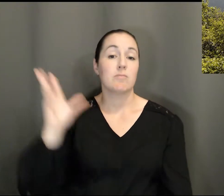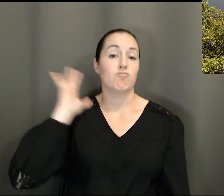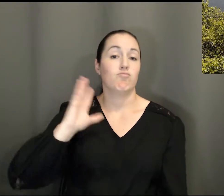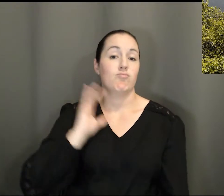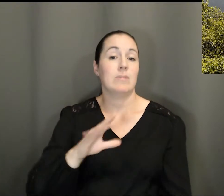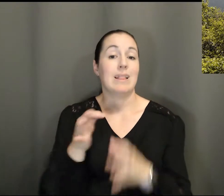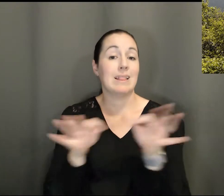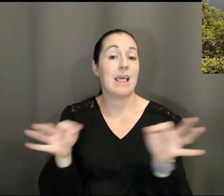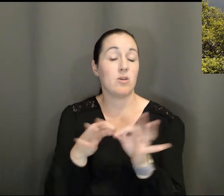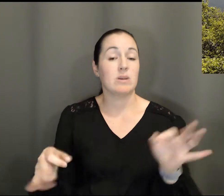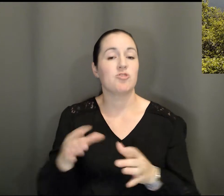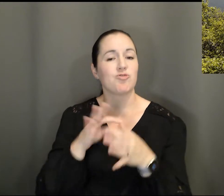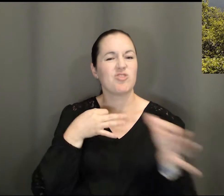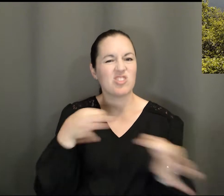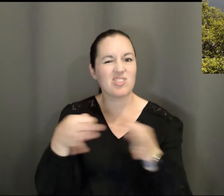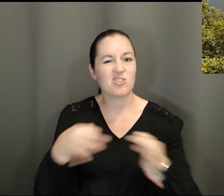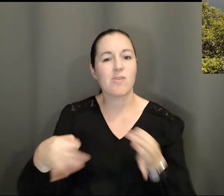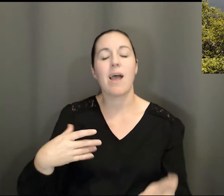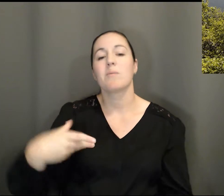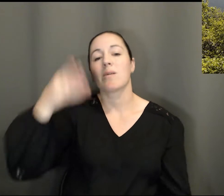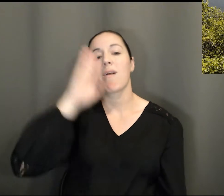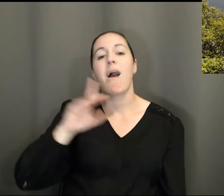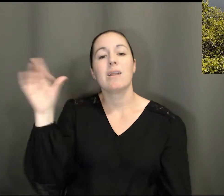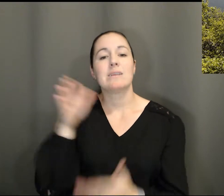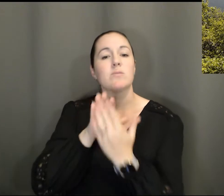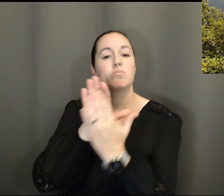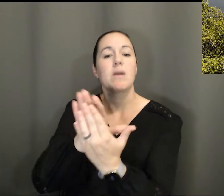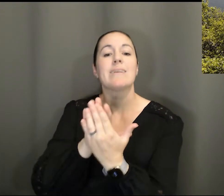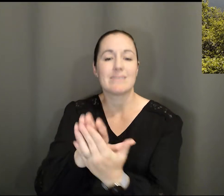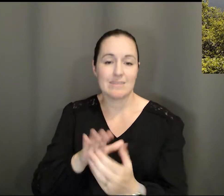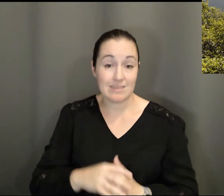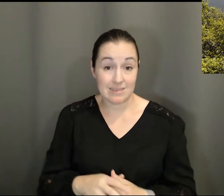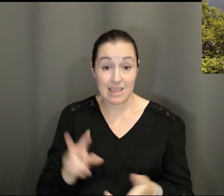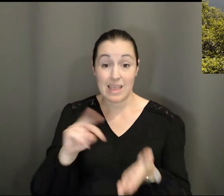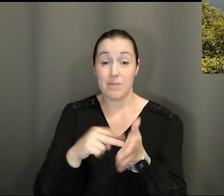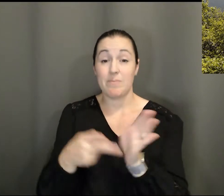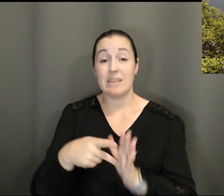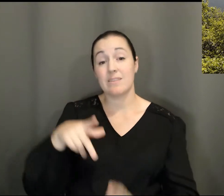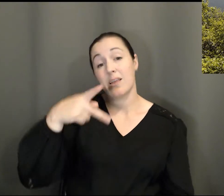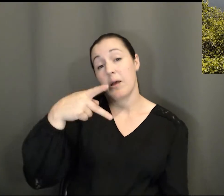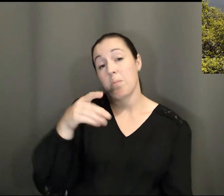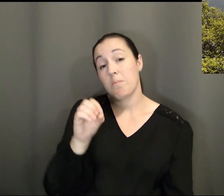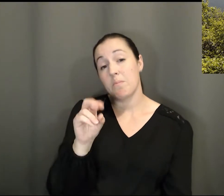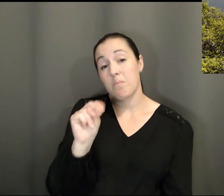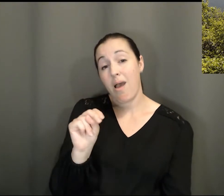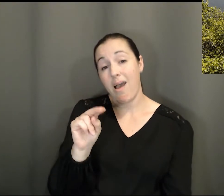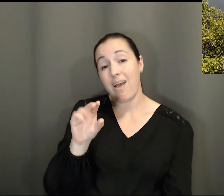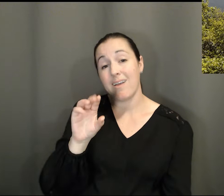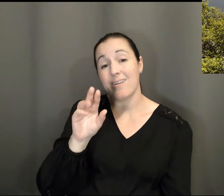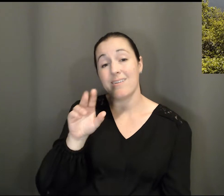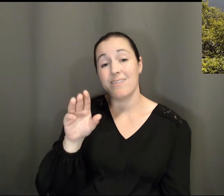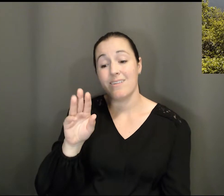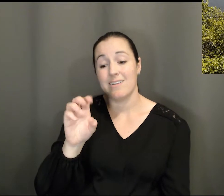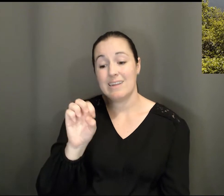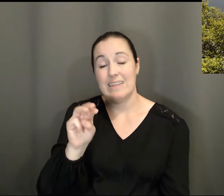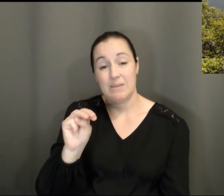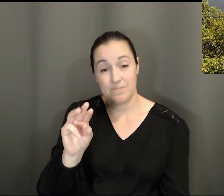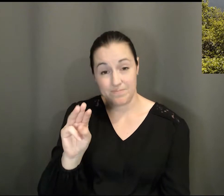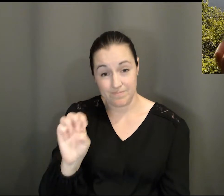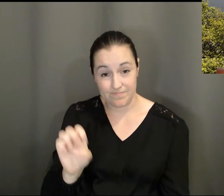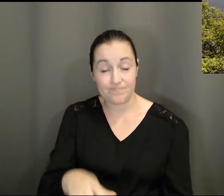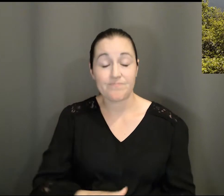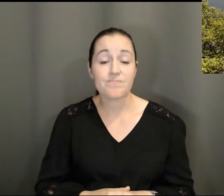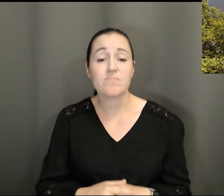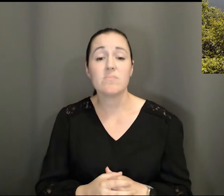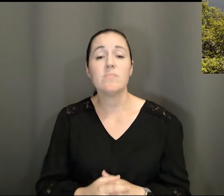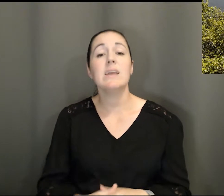or literally, watch this, listen to this. In the face of, or watch, to be before the face of. Let me